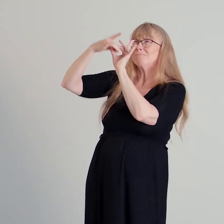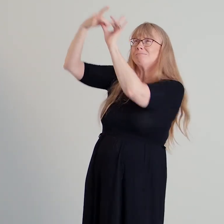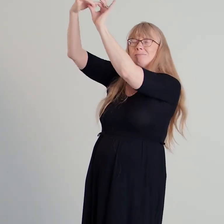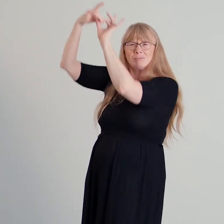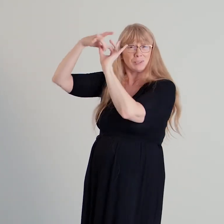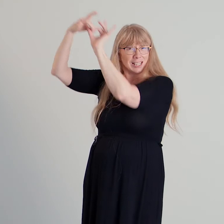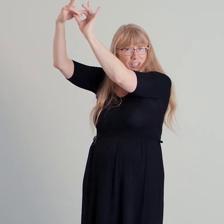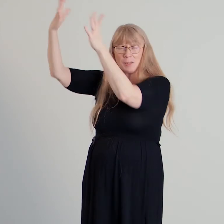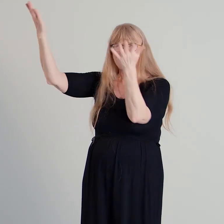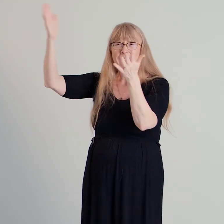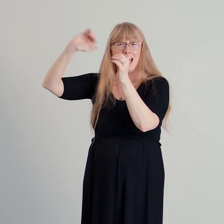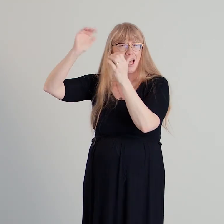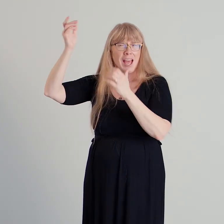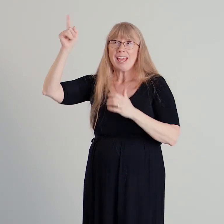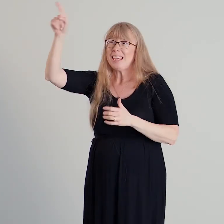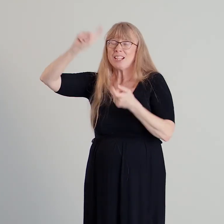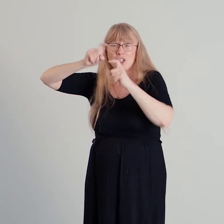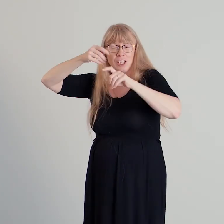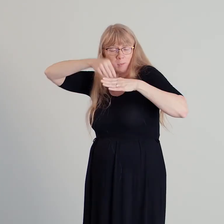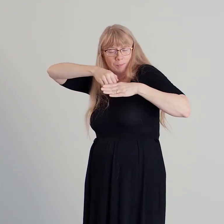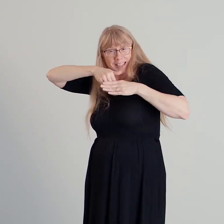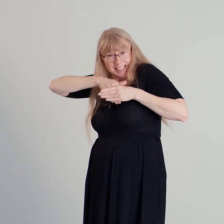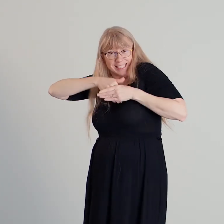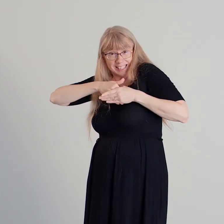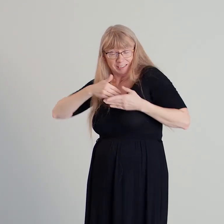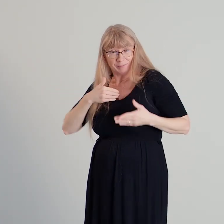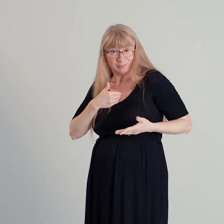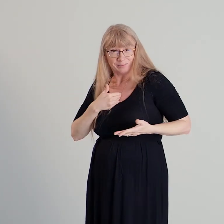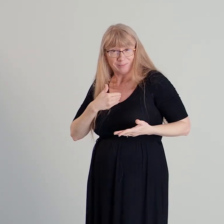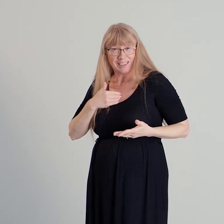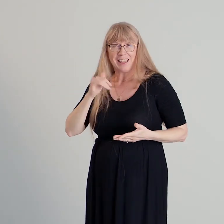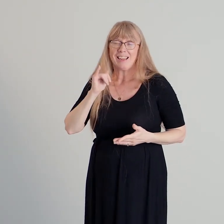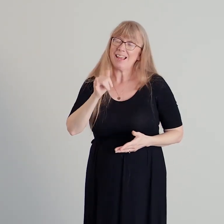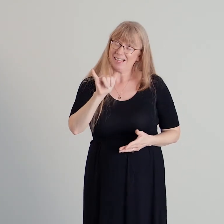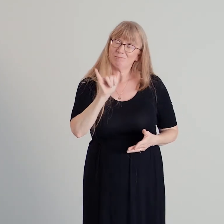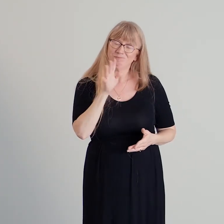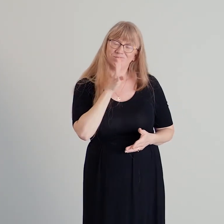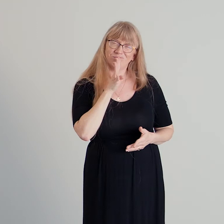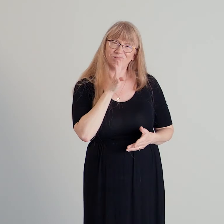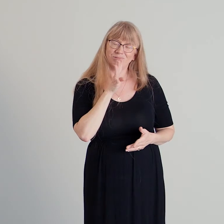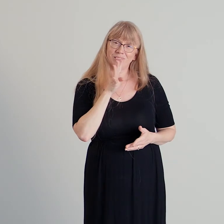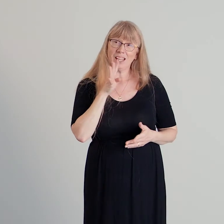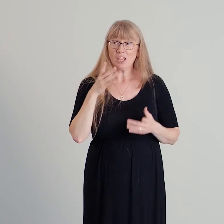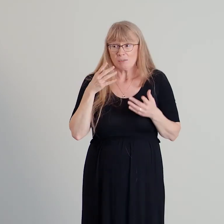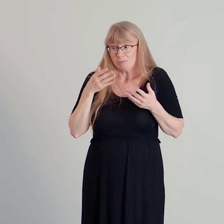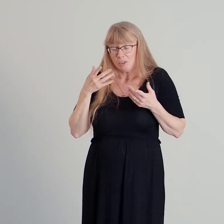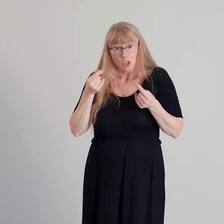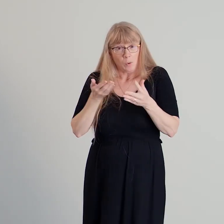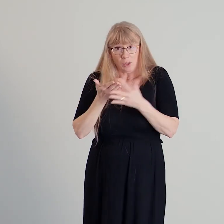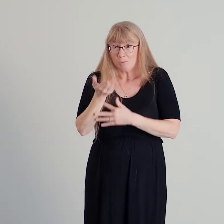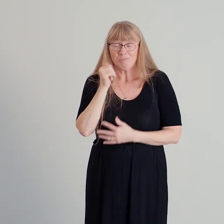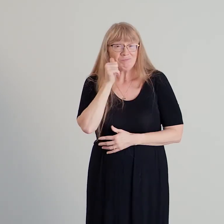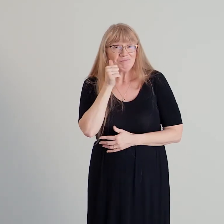relationship with the one who can change me from the inside out? That's what we're talking about. And then walking through it